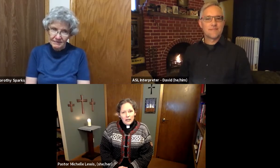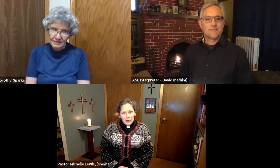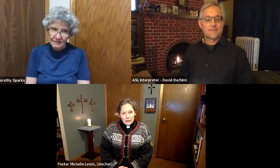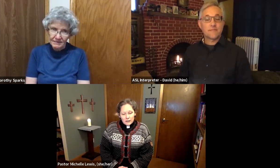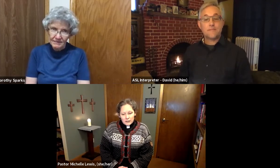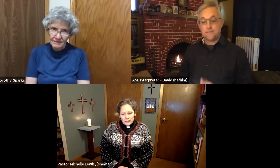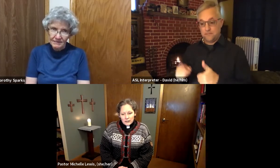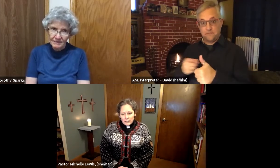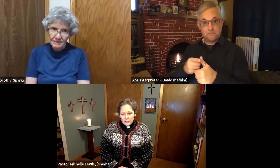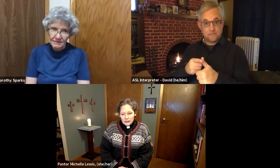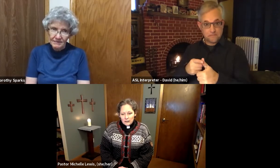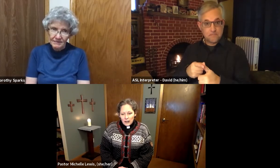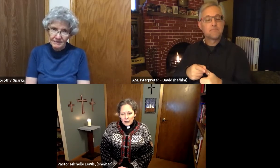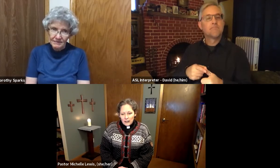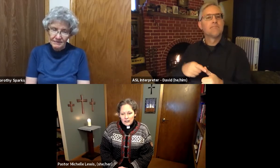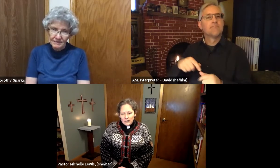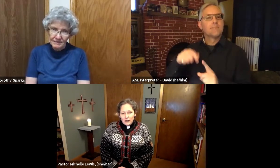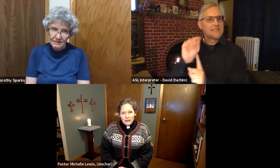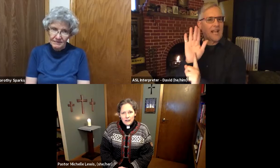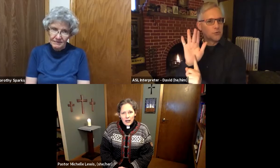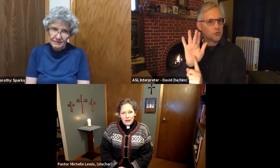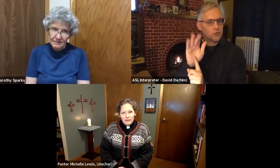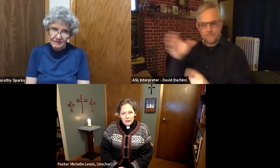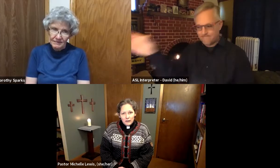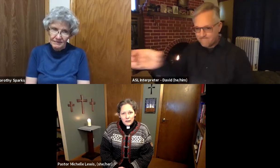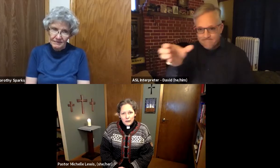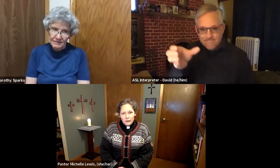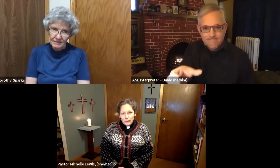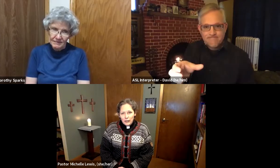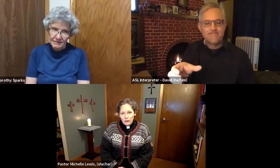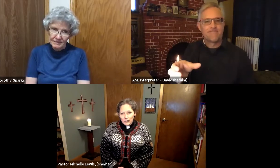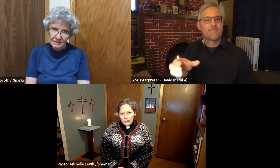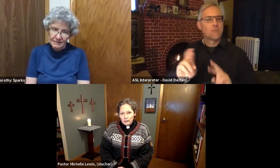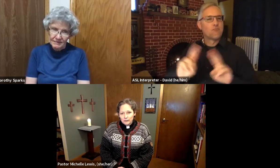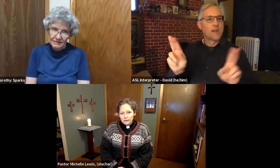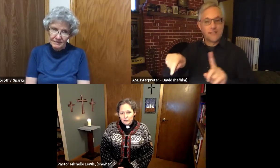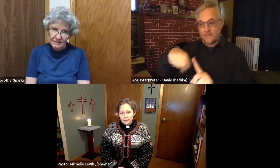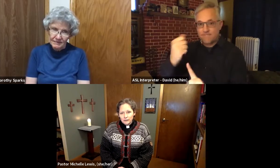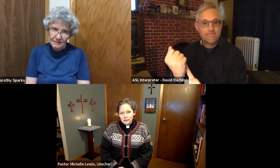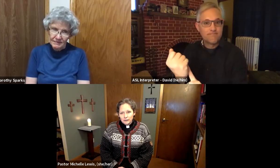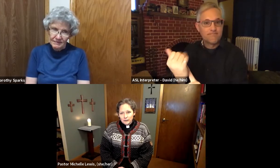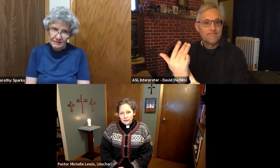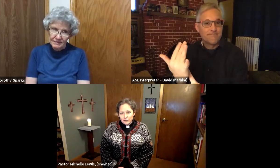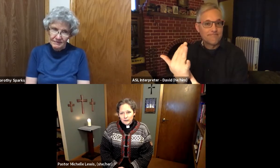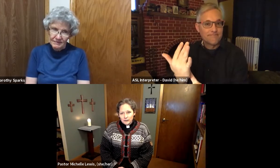Get a candle to light and to have near you during worship.